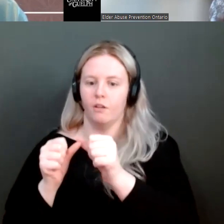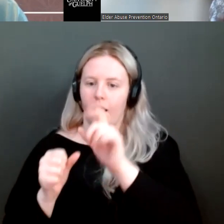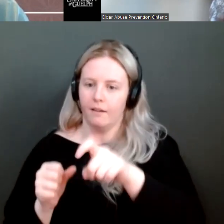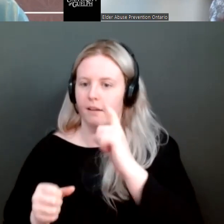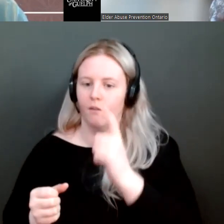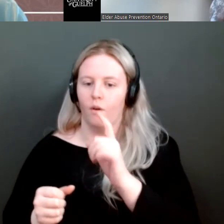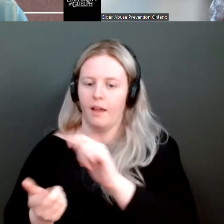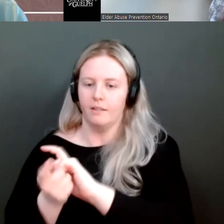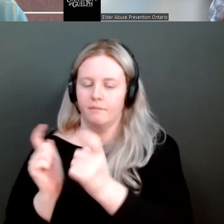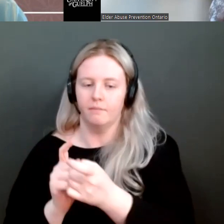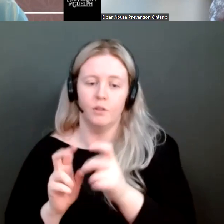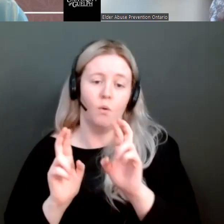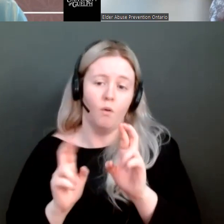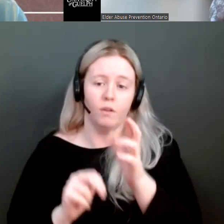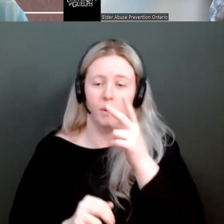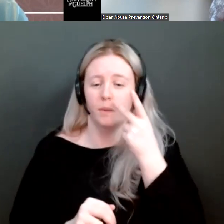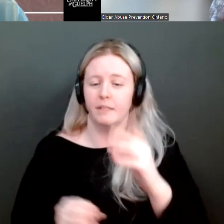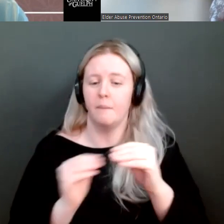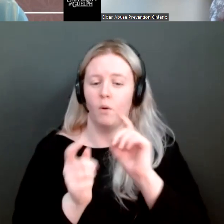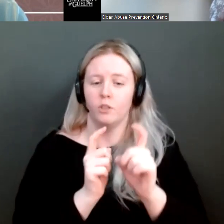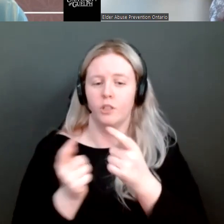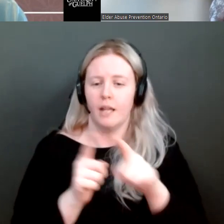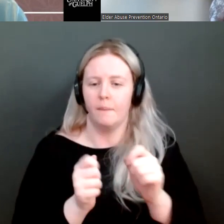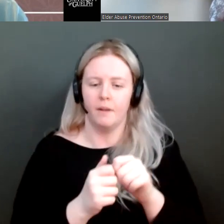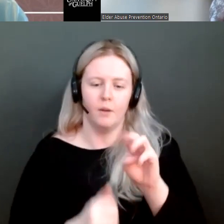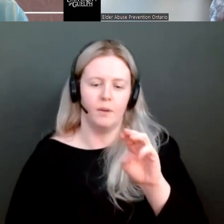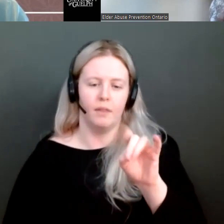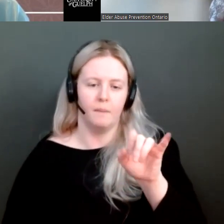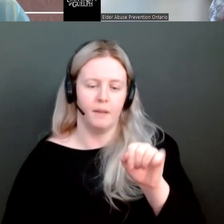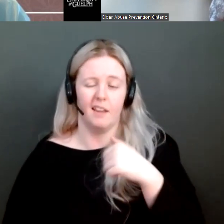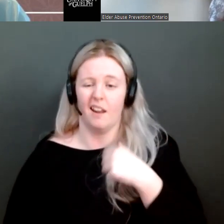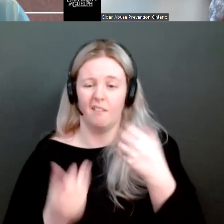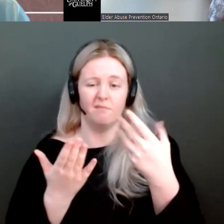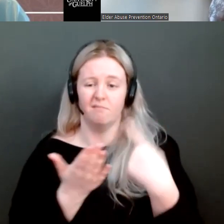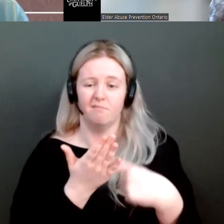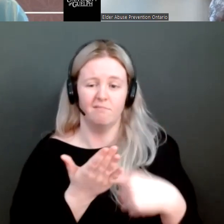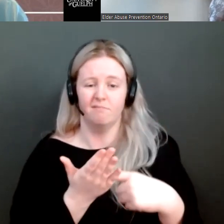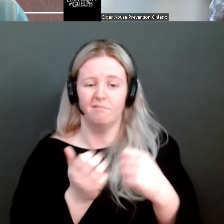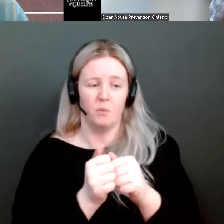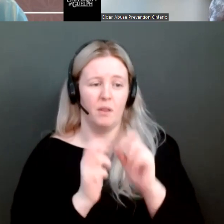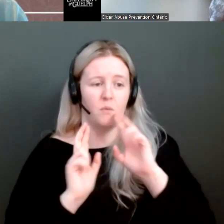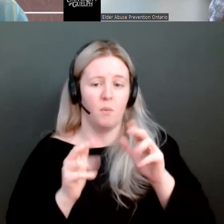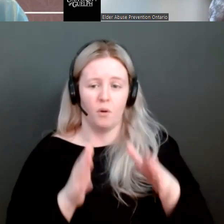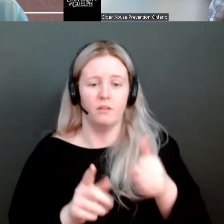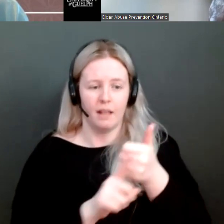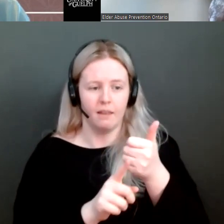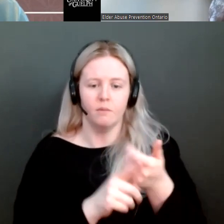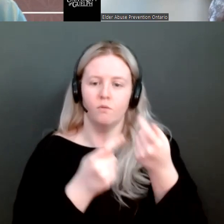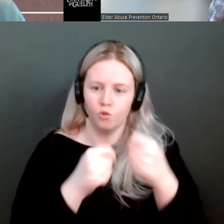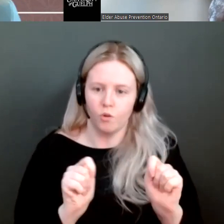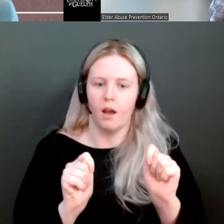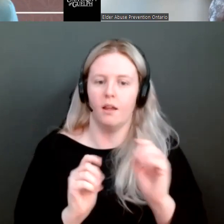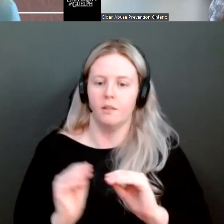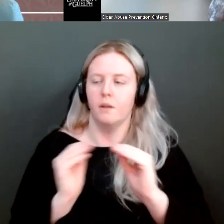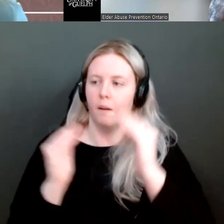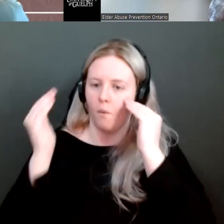see more change within the media. And I've had lots of discussions with reporters, and they're really trying to be more aware. I think one